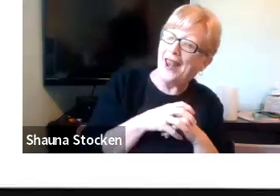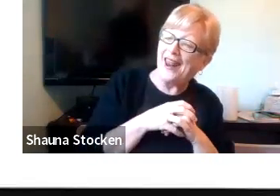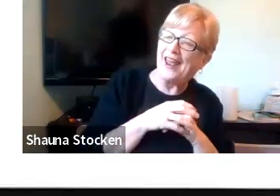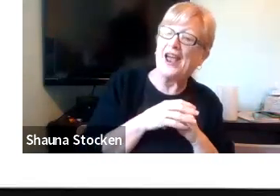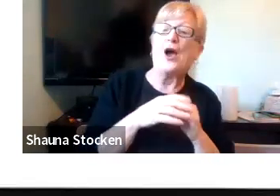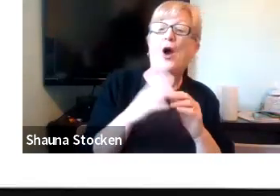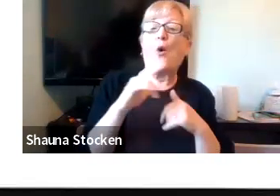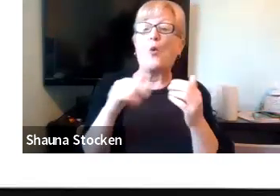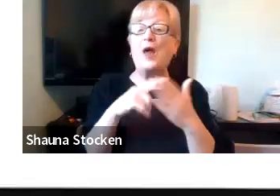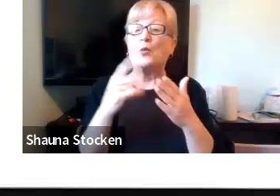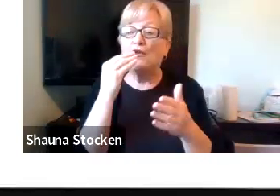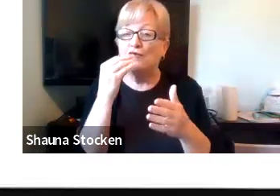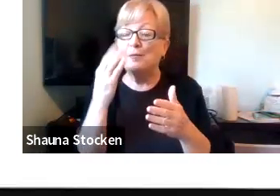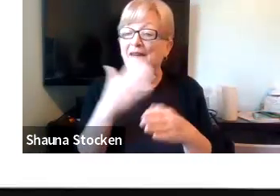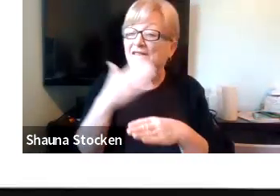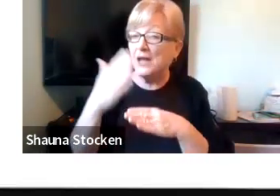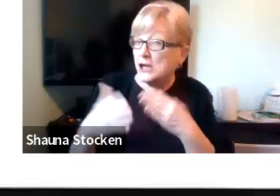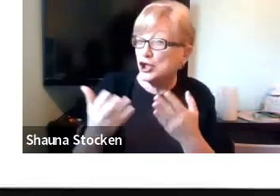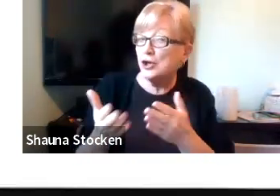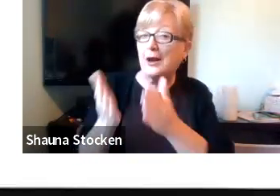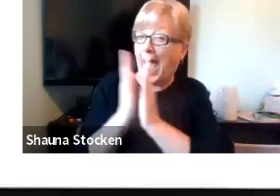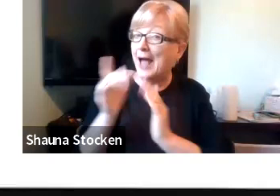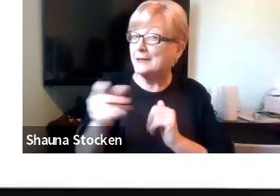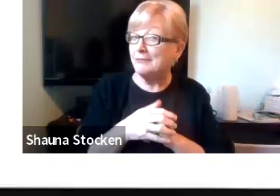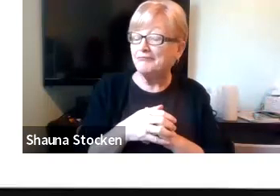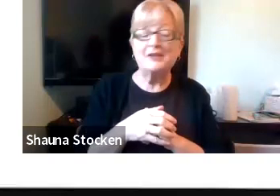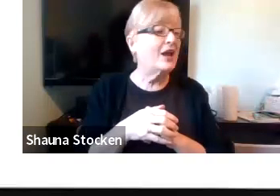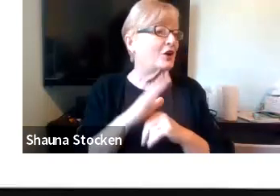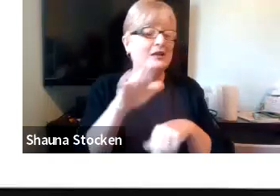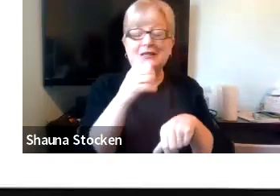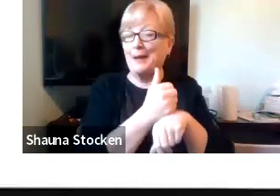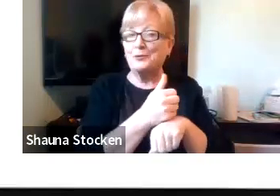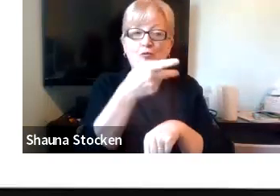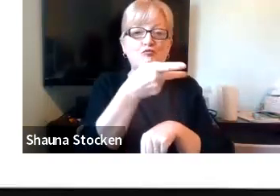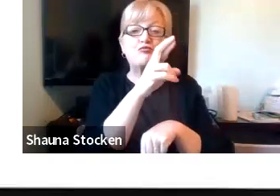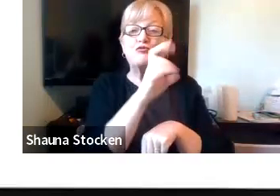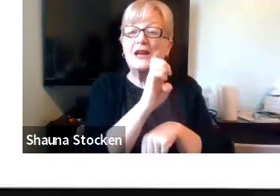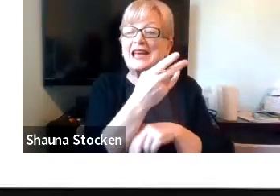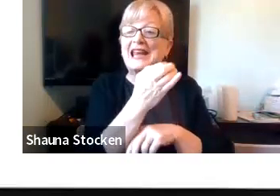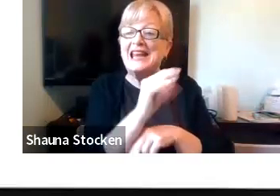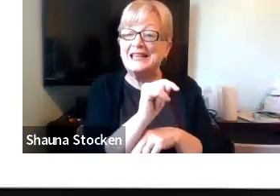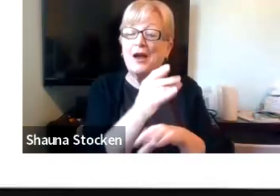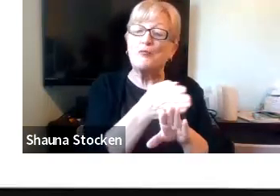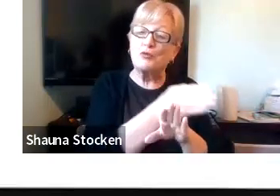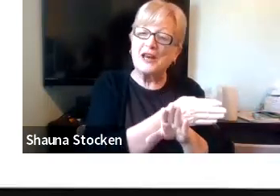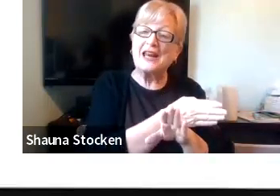the food will be done. So you can set it to preheat, and then it'll beep and let you know when it's ready